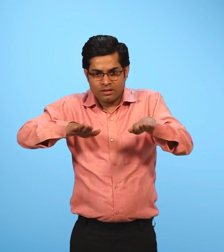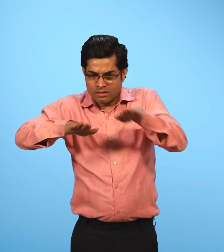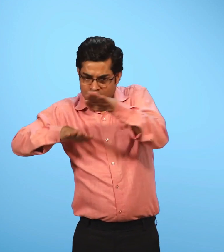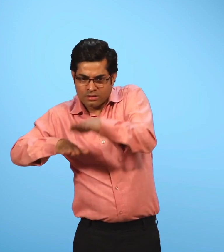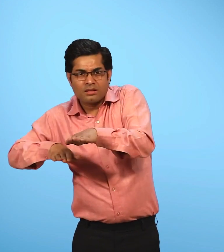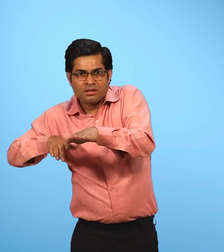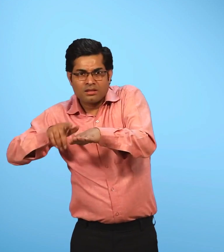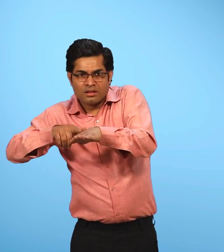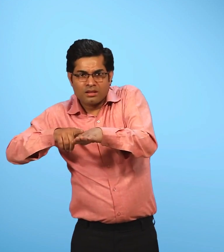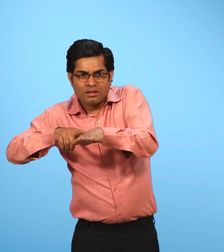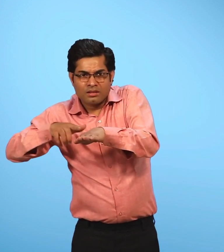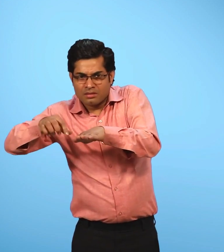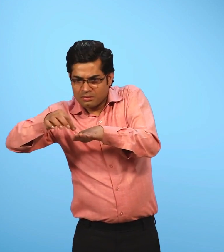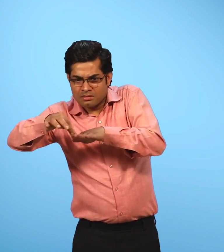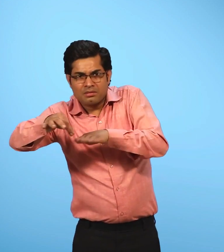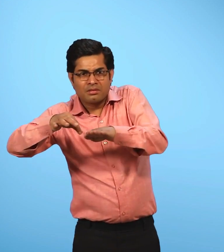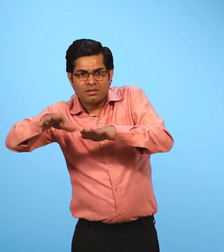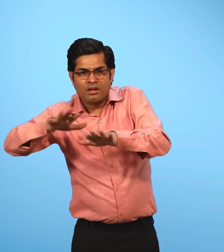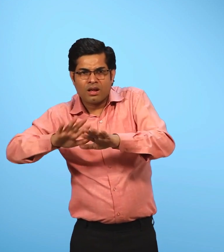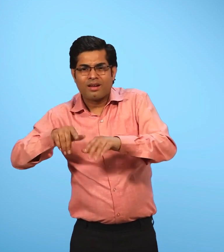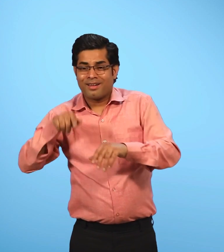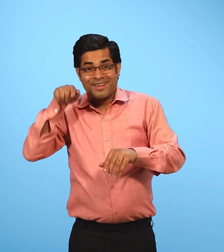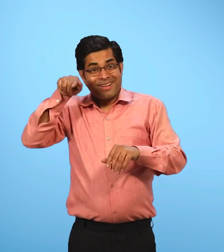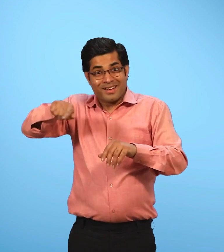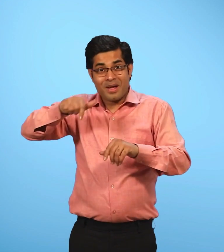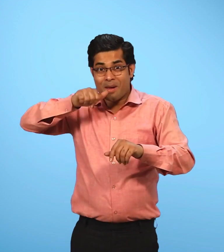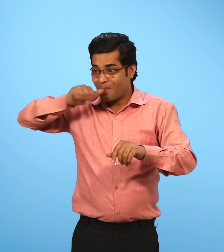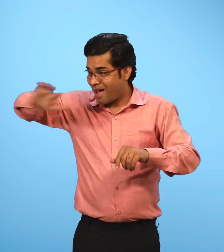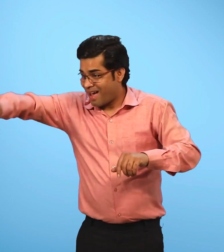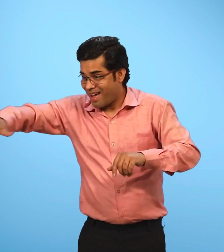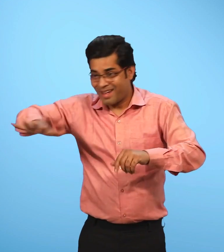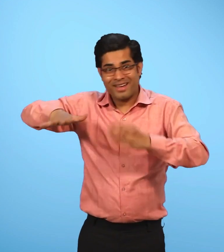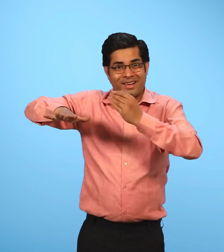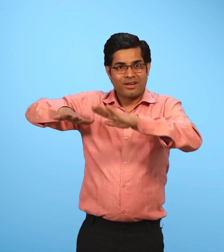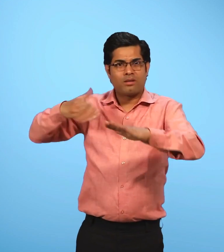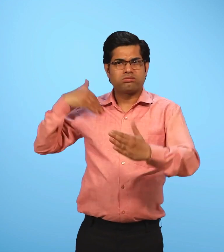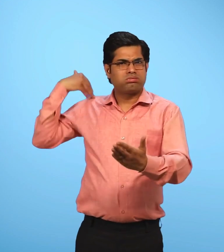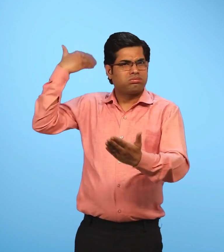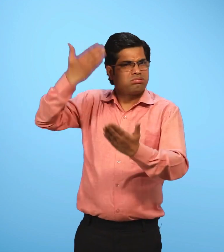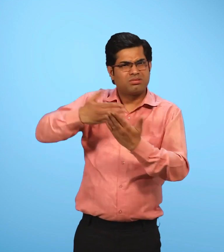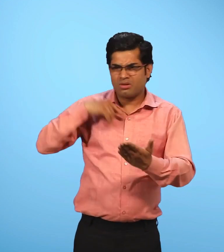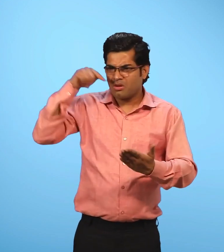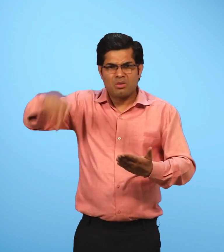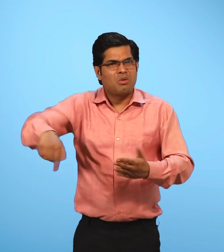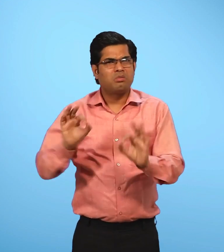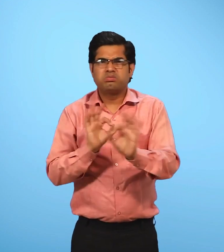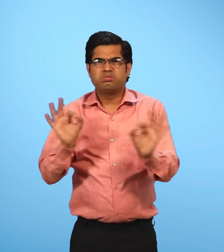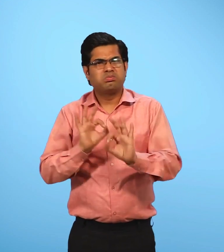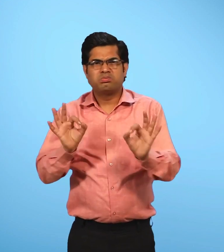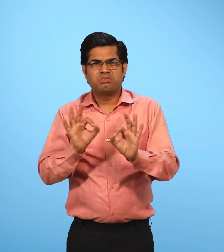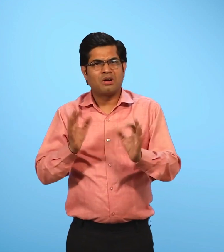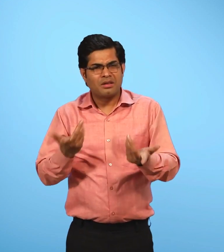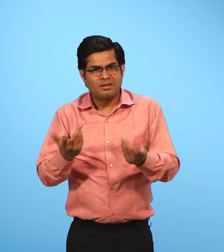As I came closer to the footprint, I realized that it could not be my footprint